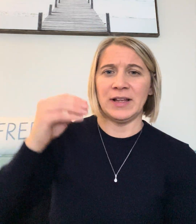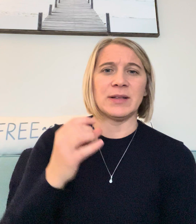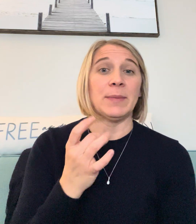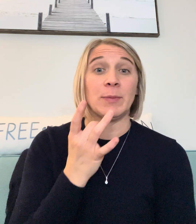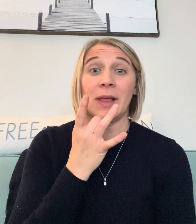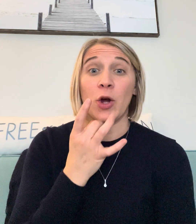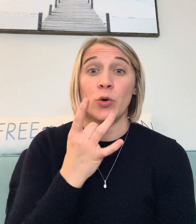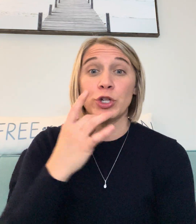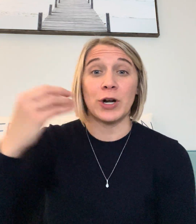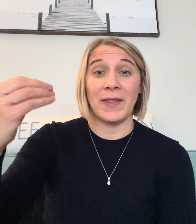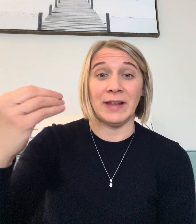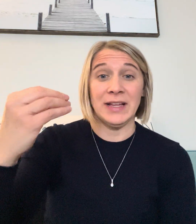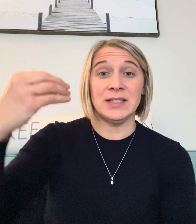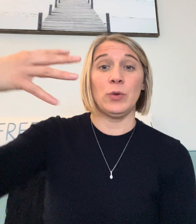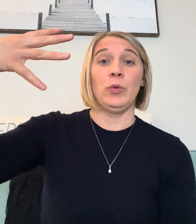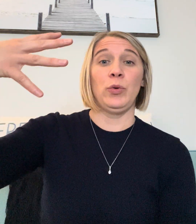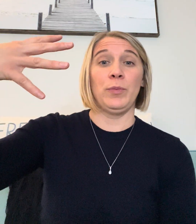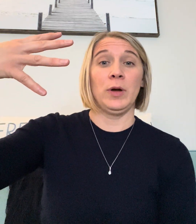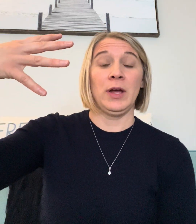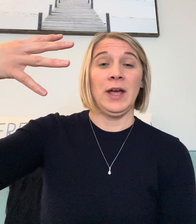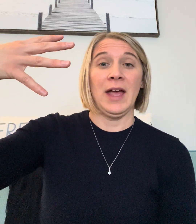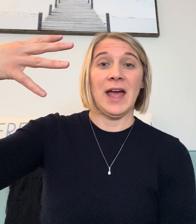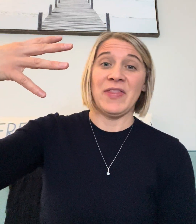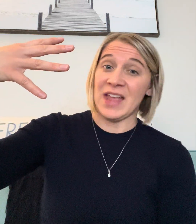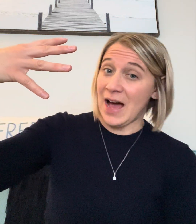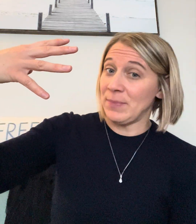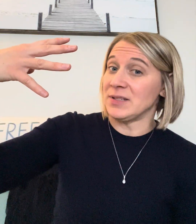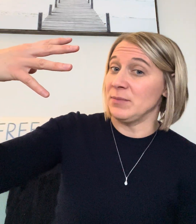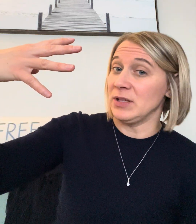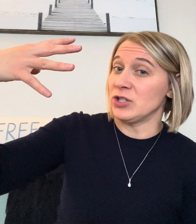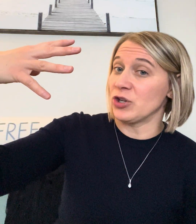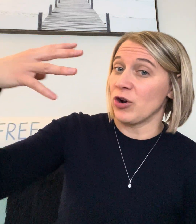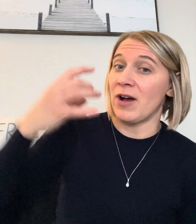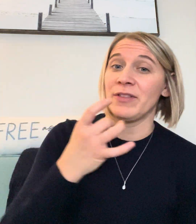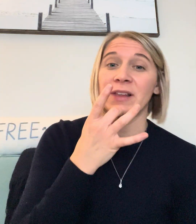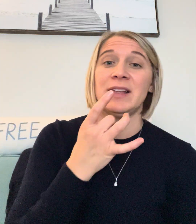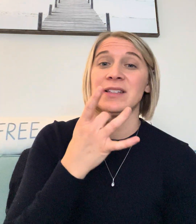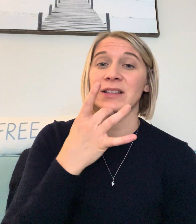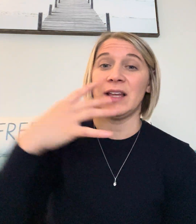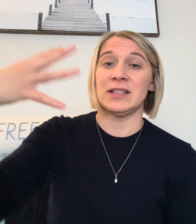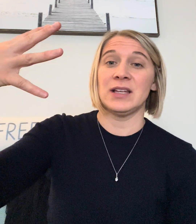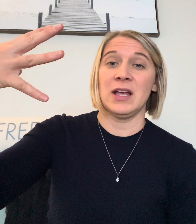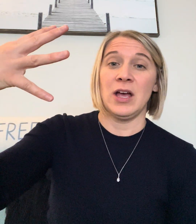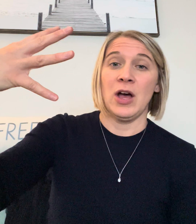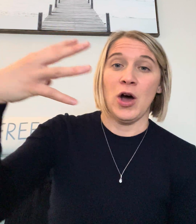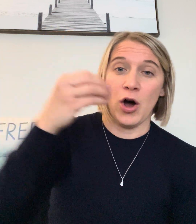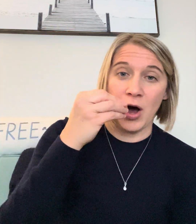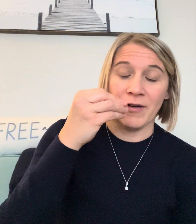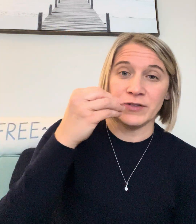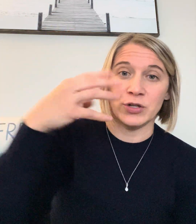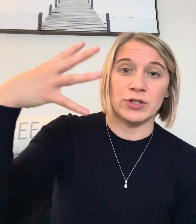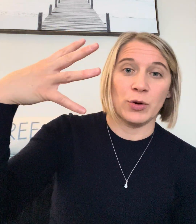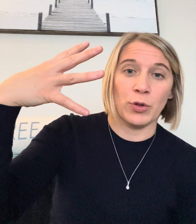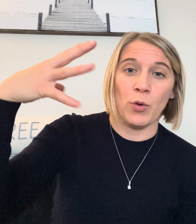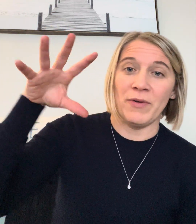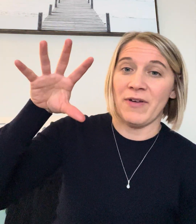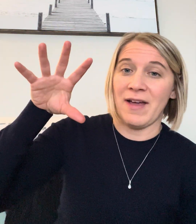sometimes I'll be like, oh, turn on the lights. And the opposite means to turn off the lights. Lights off. So you start with the open 5